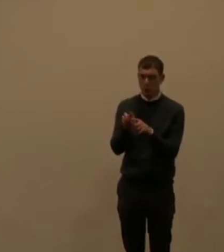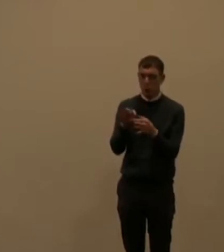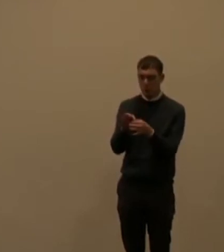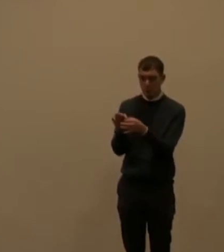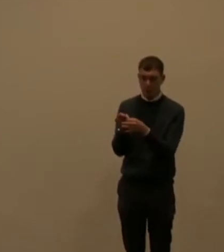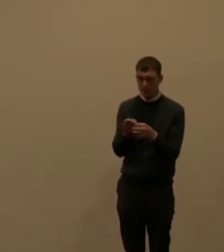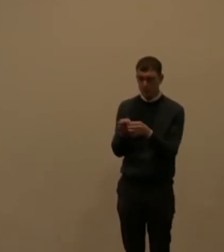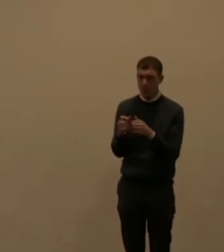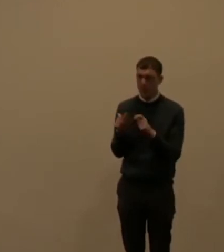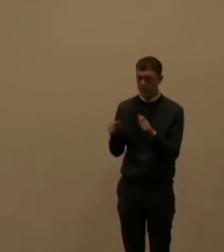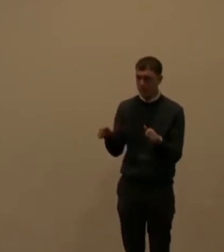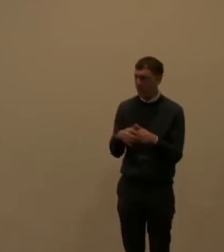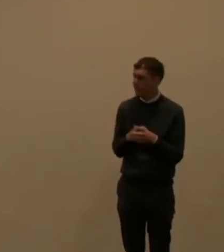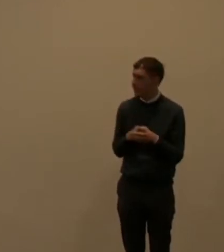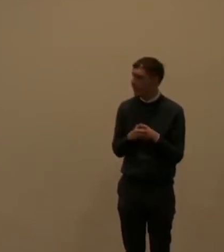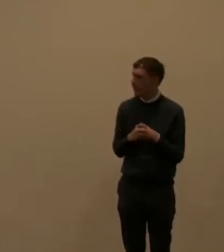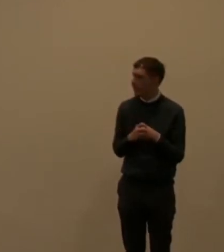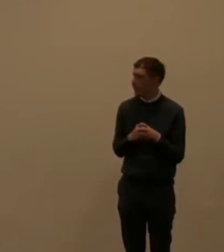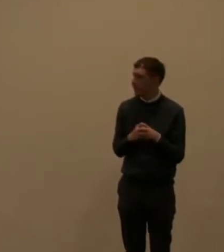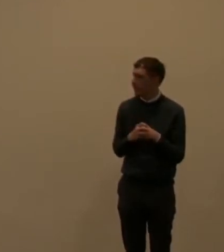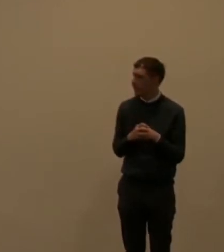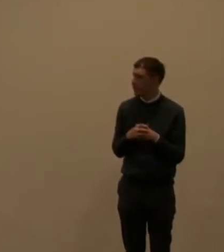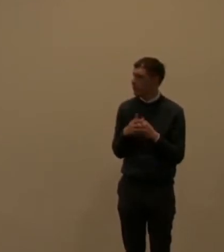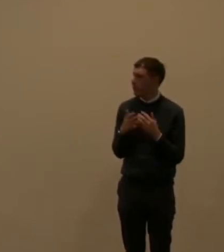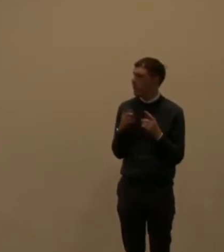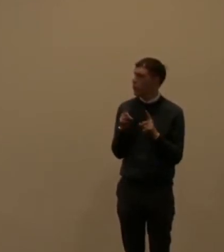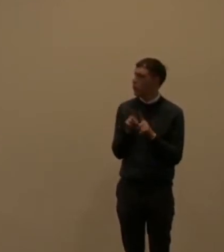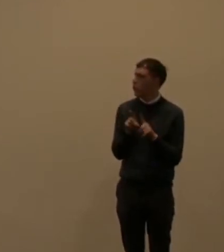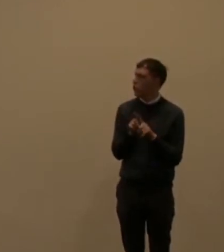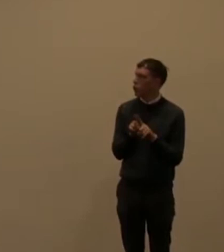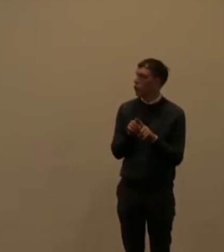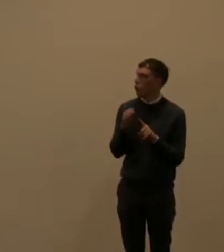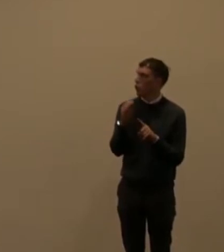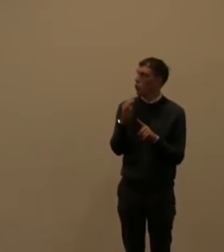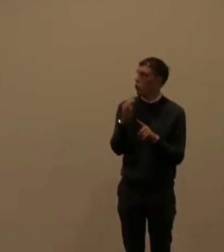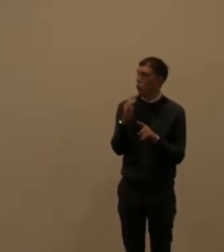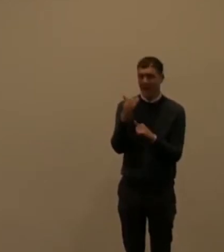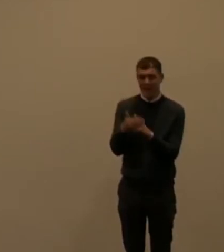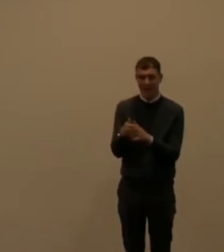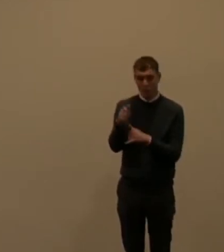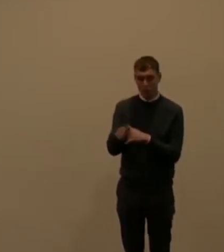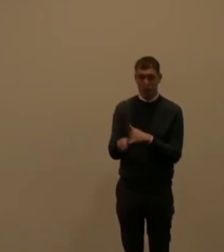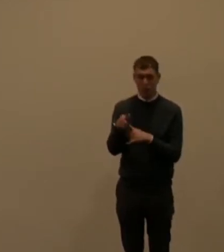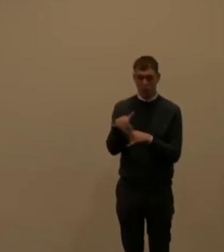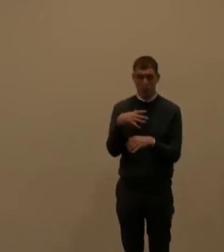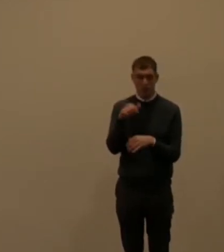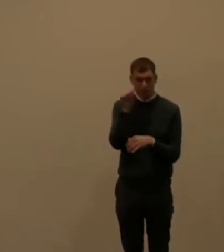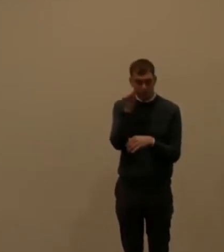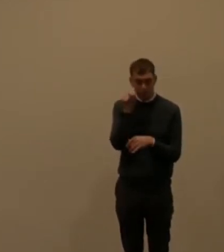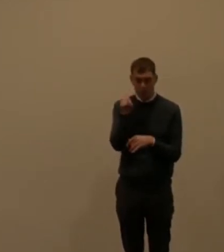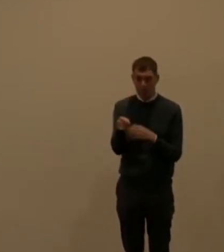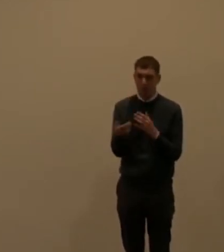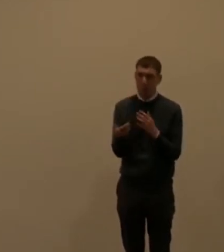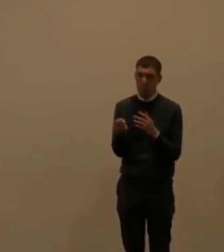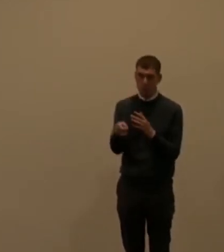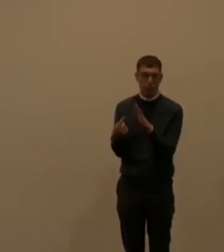End users are the people that are the highest stakeholders that you want to communicate out to your process.